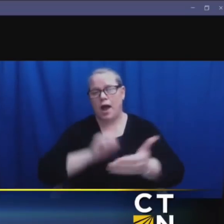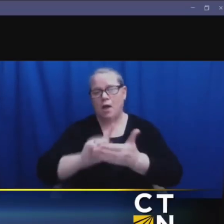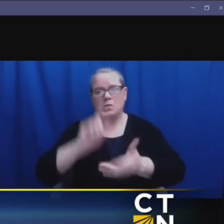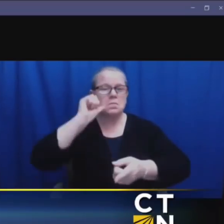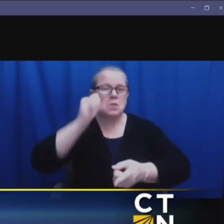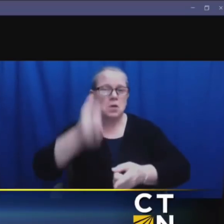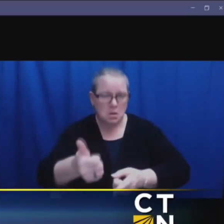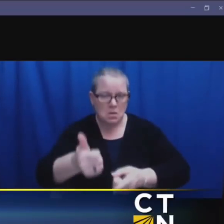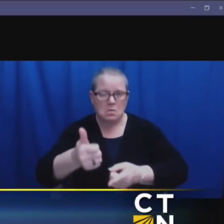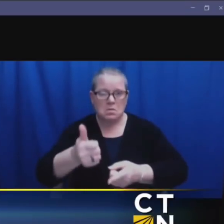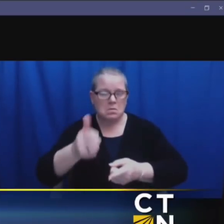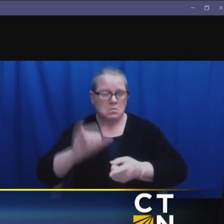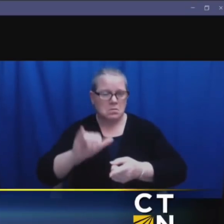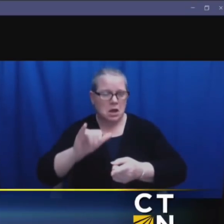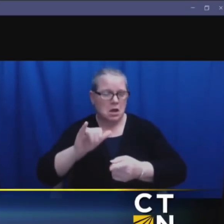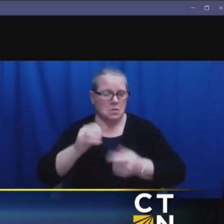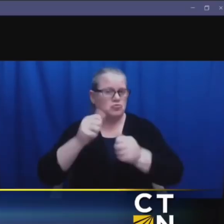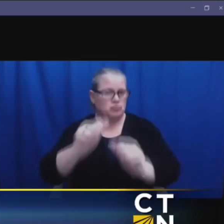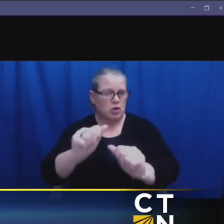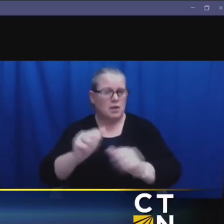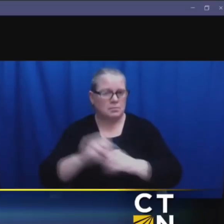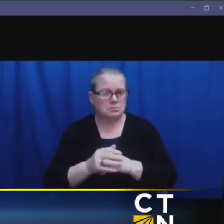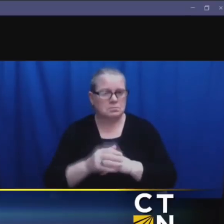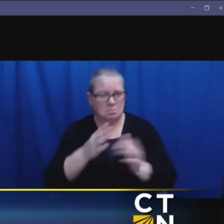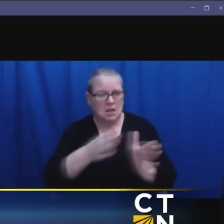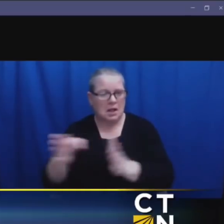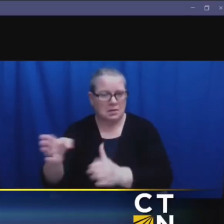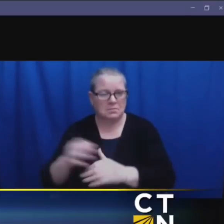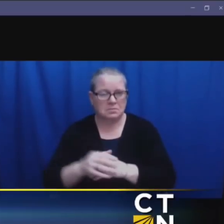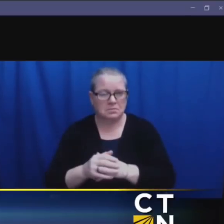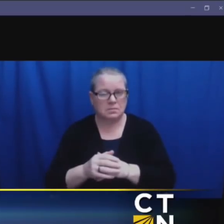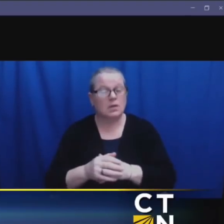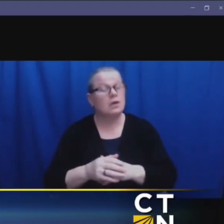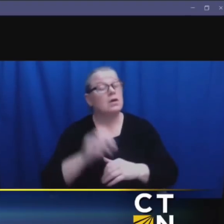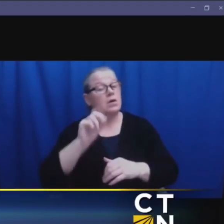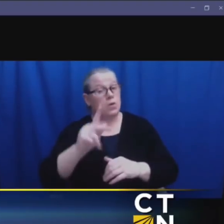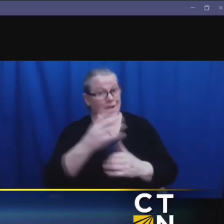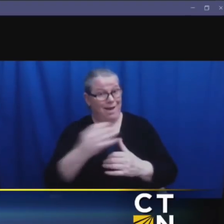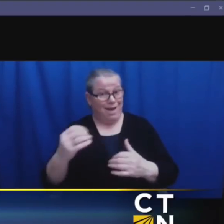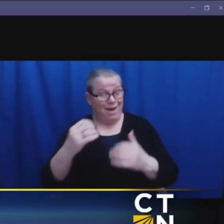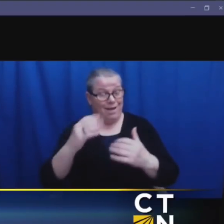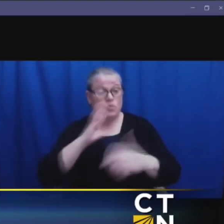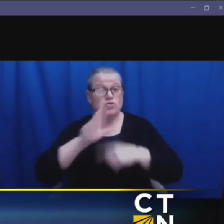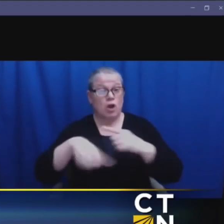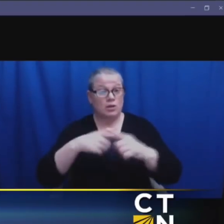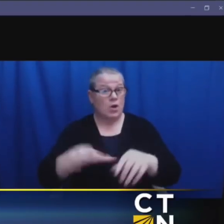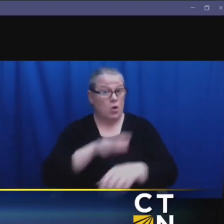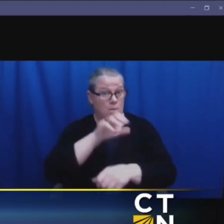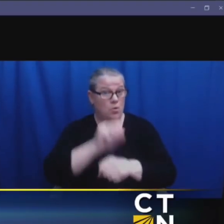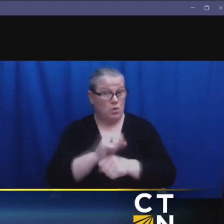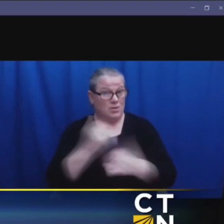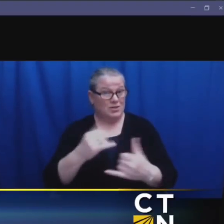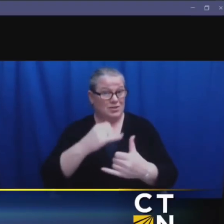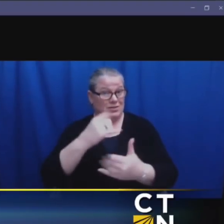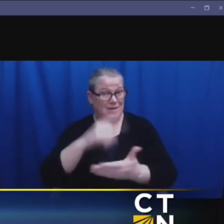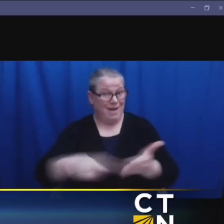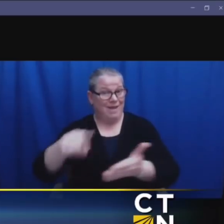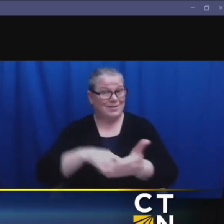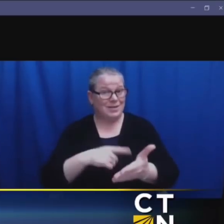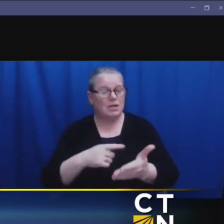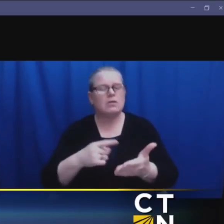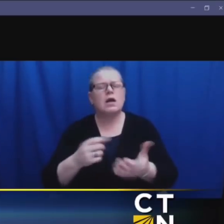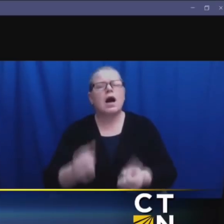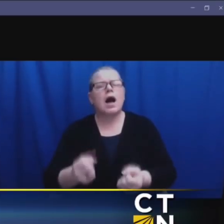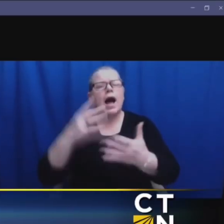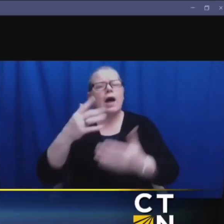Okay. And then we also talked about how many appointments had to be canceled, but do we know how many vaccine doses were set to be